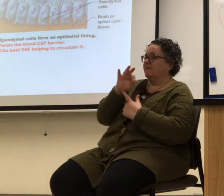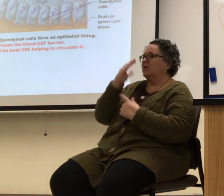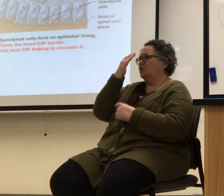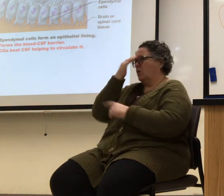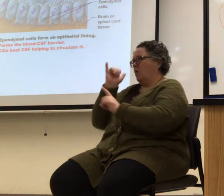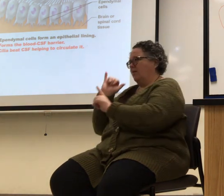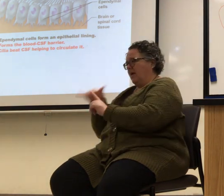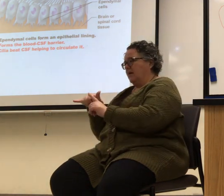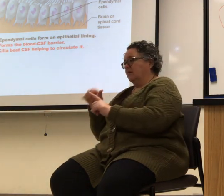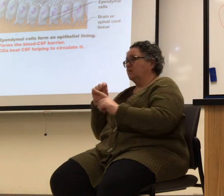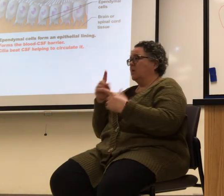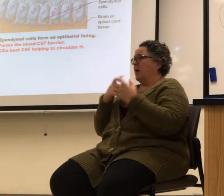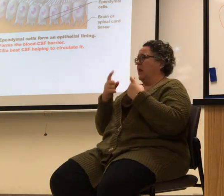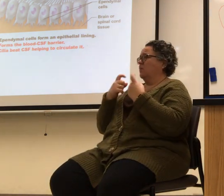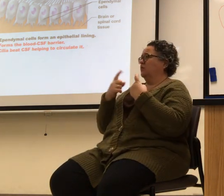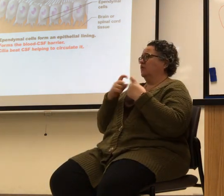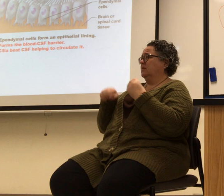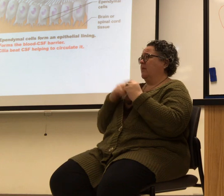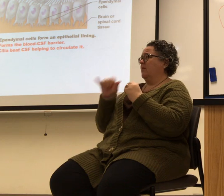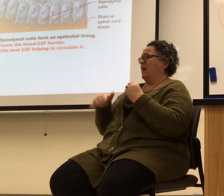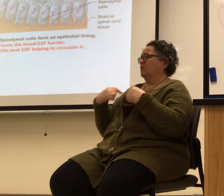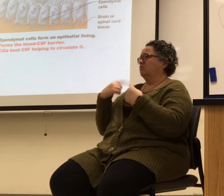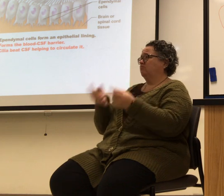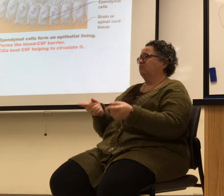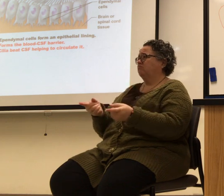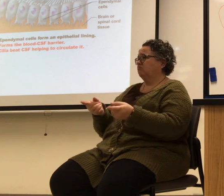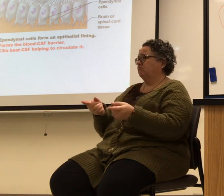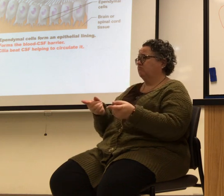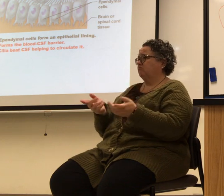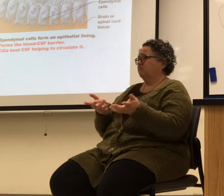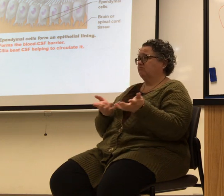any questions on any of that?